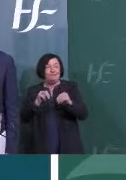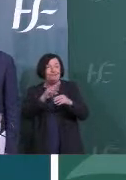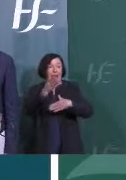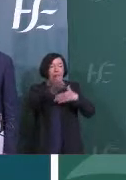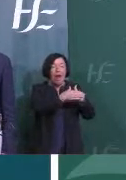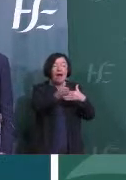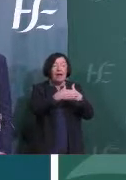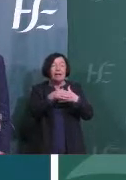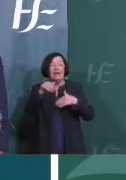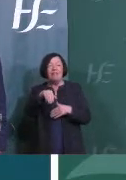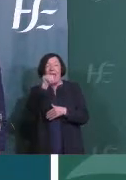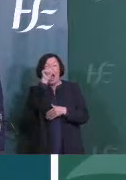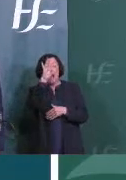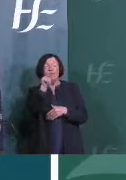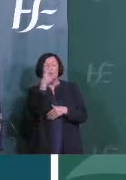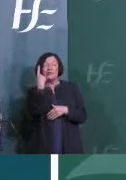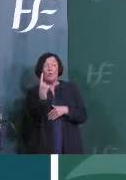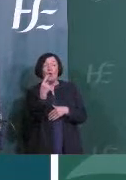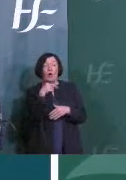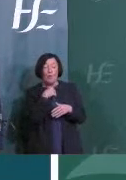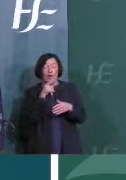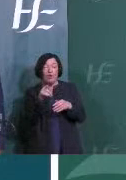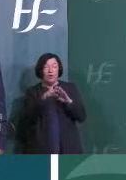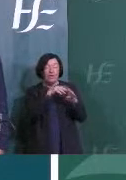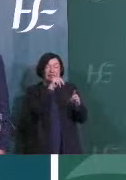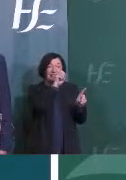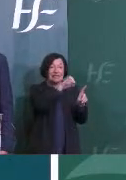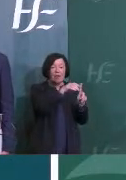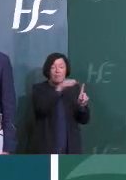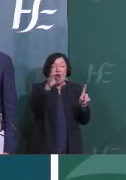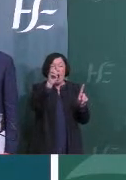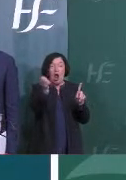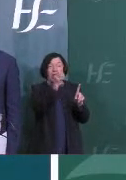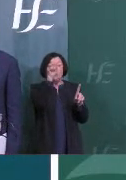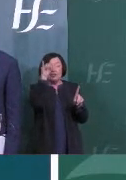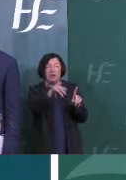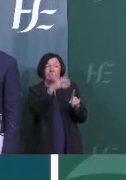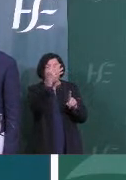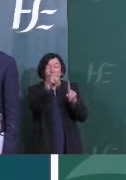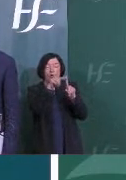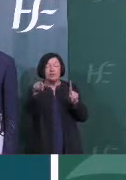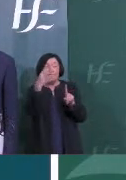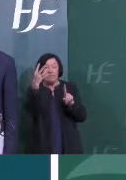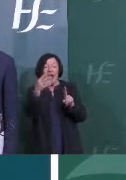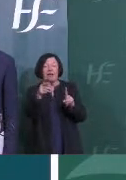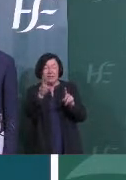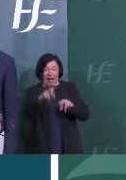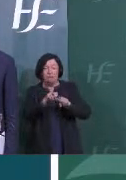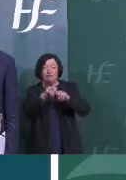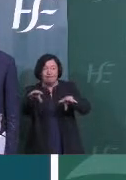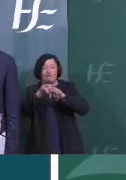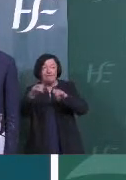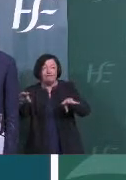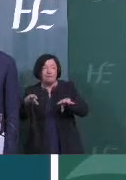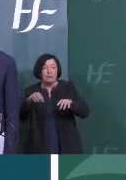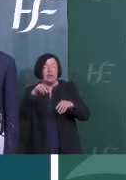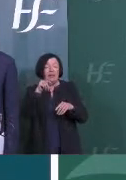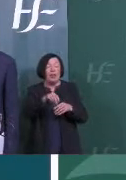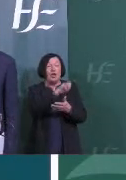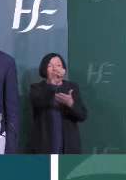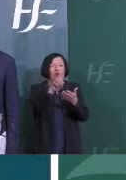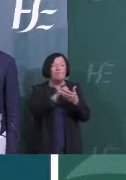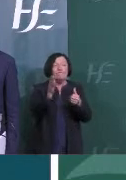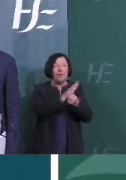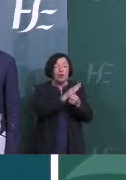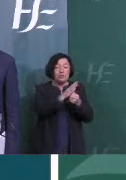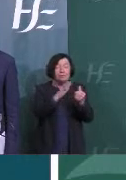vaccination. The Alpha, which is the one we dealt with in late December, early January, 4 to 5, quite transmissible. The version causing Europe's first